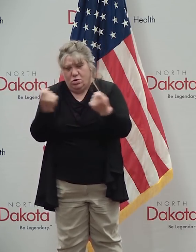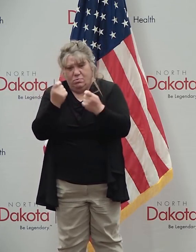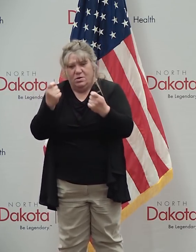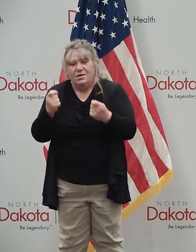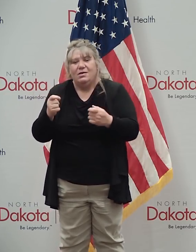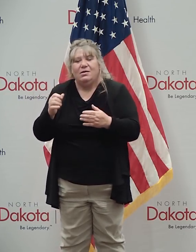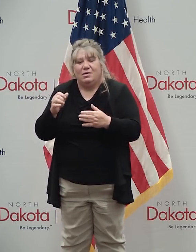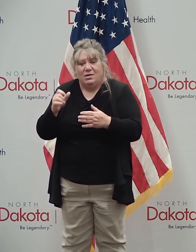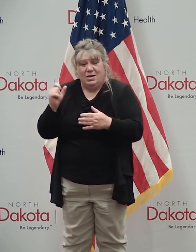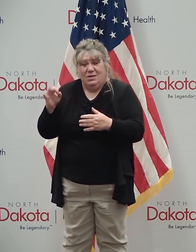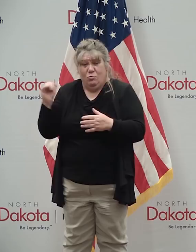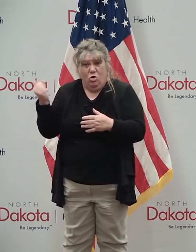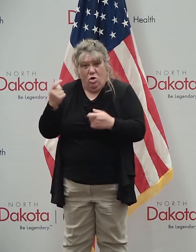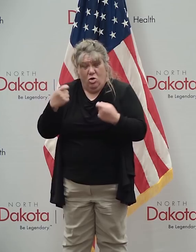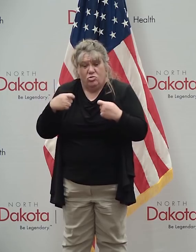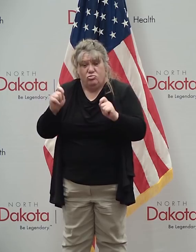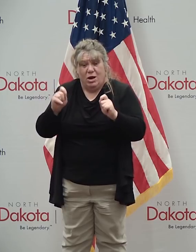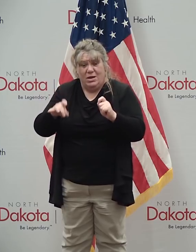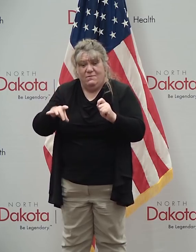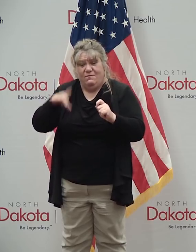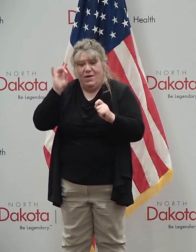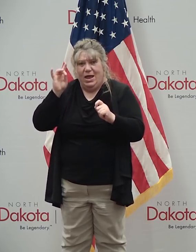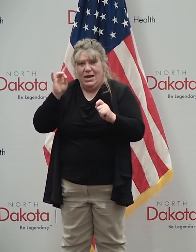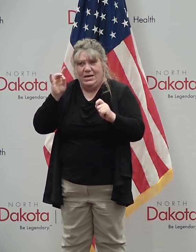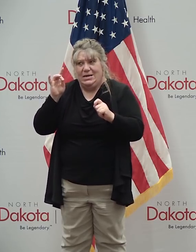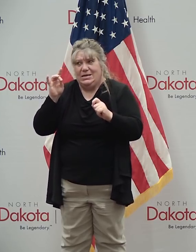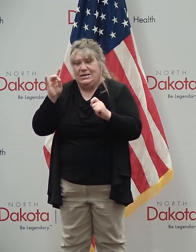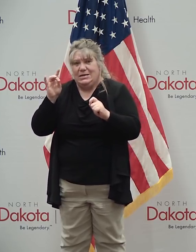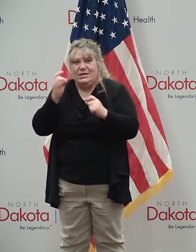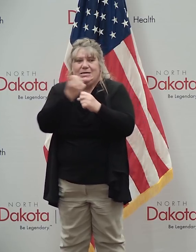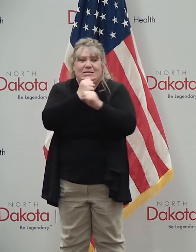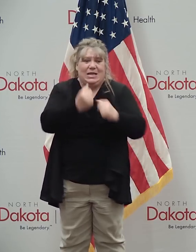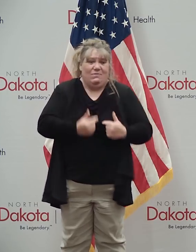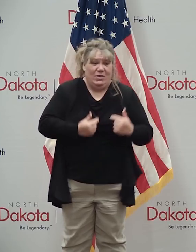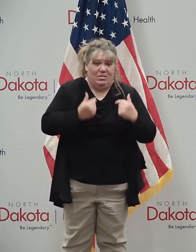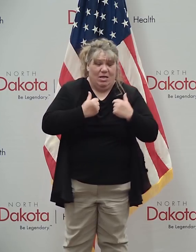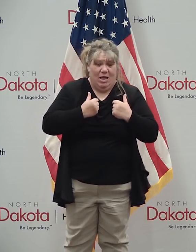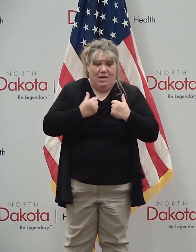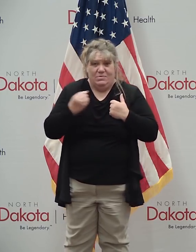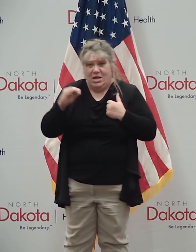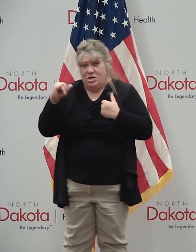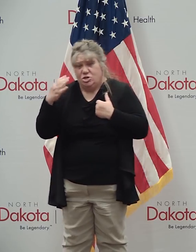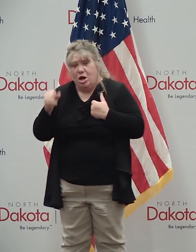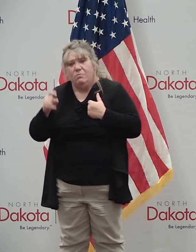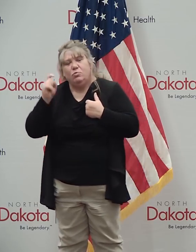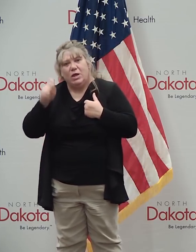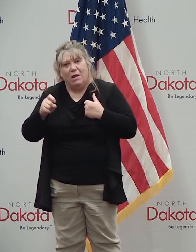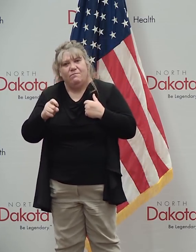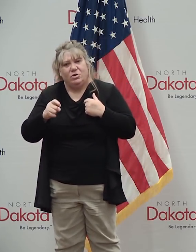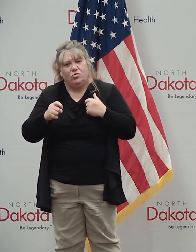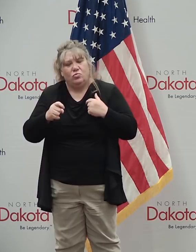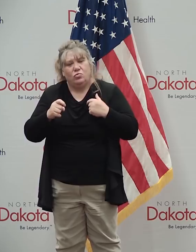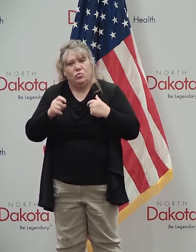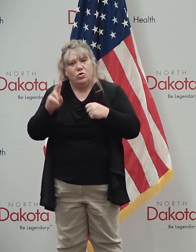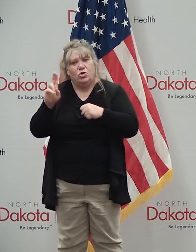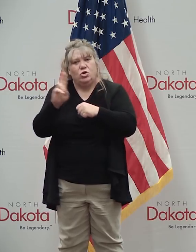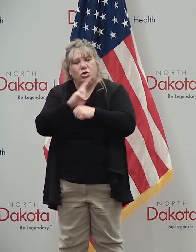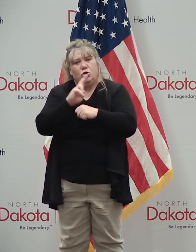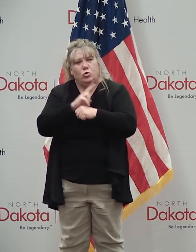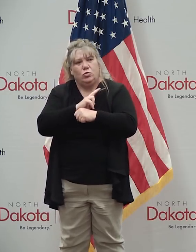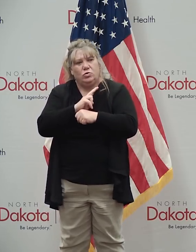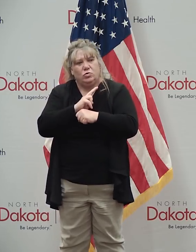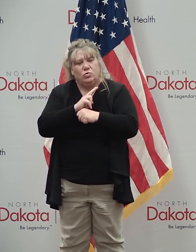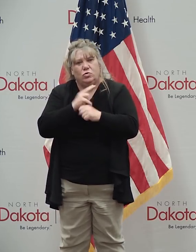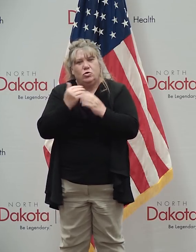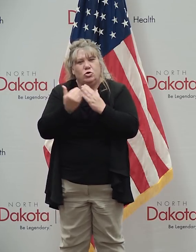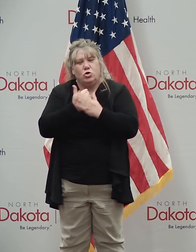again, if we're all trying to find this balance of saving lives and livelihood, then we've got to try to operate under with some